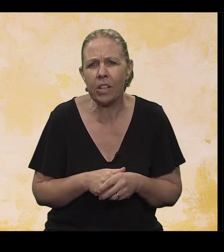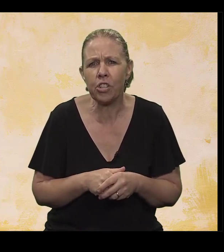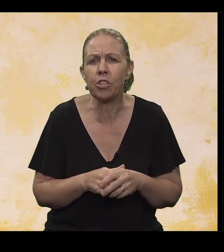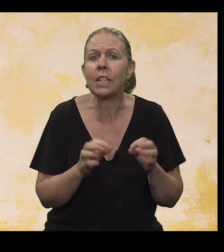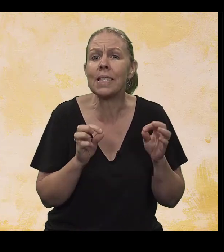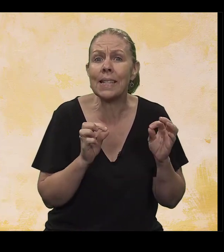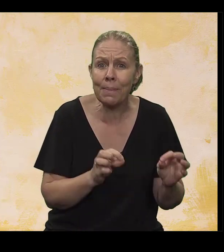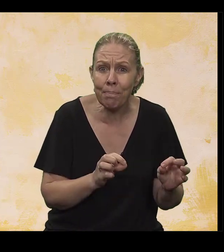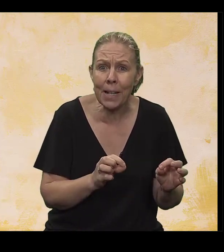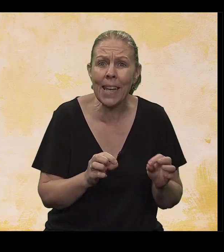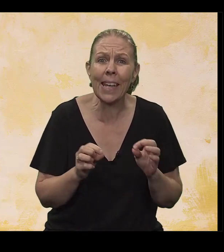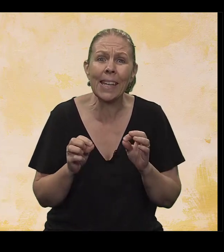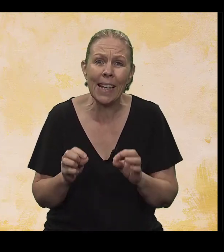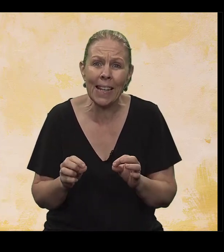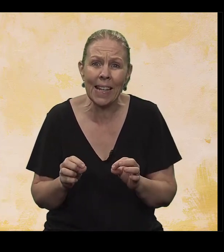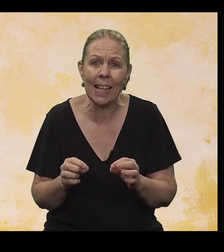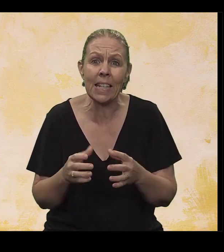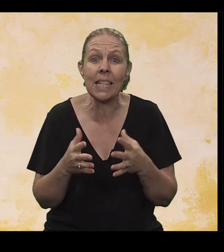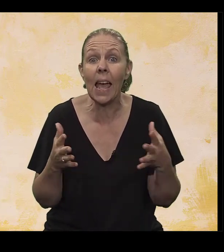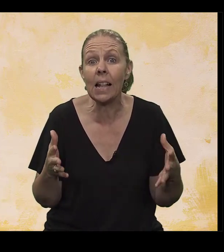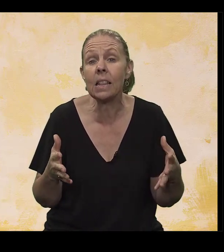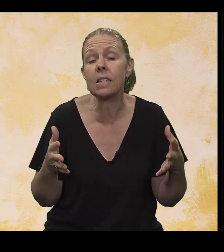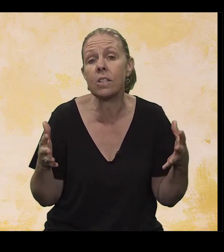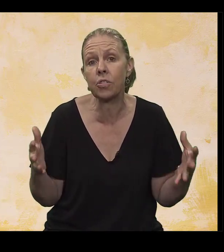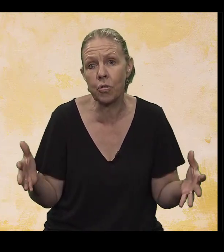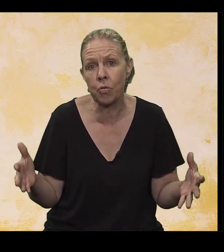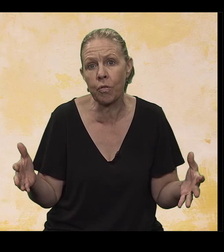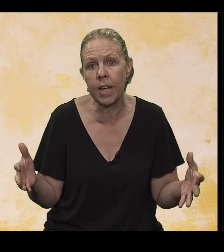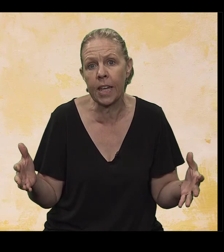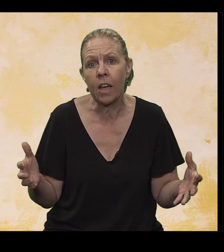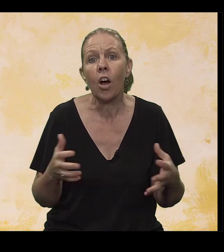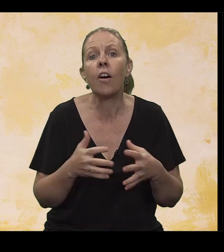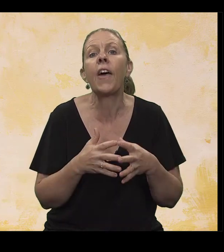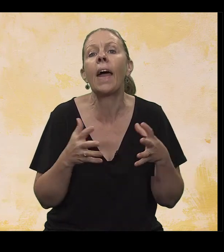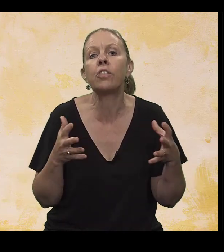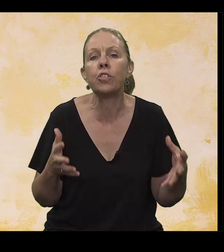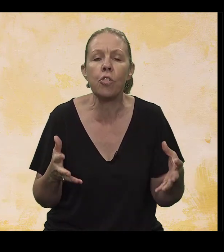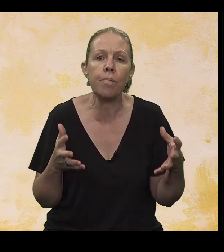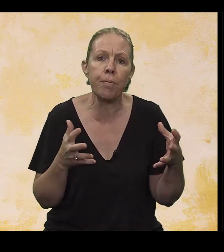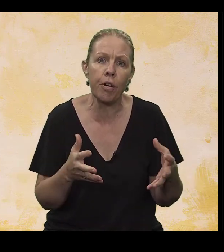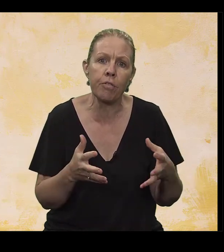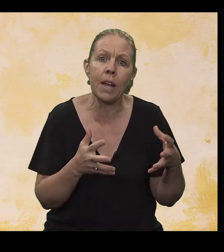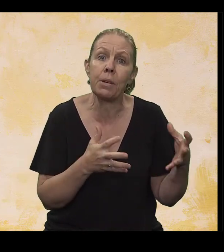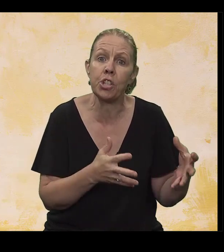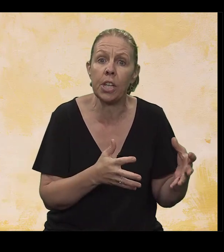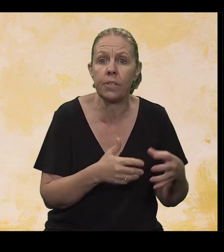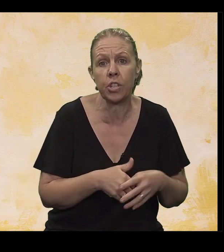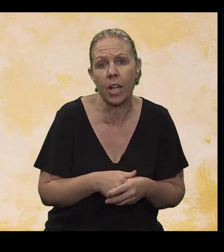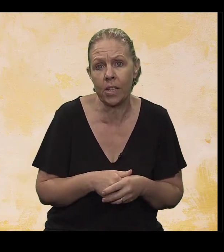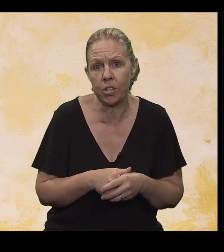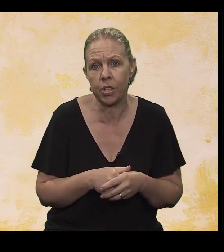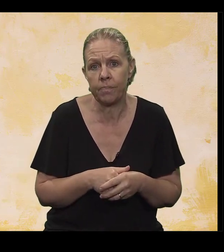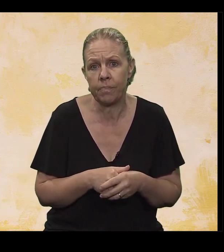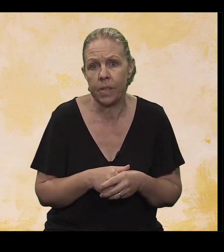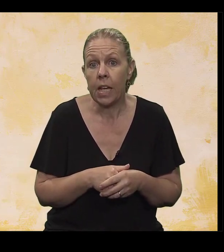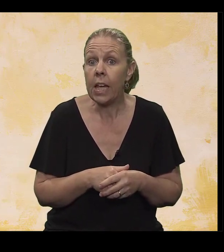should simply and clearly tell the story of how your program achieves change. It